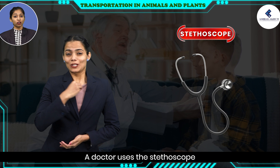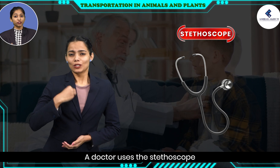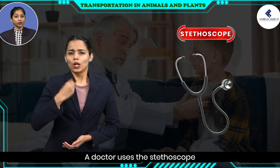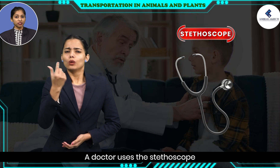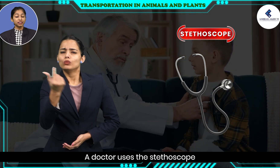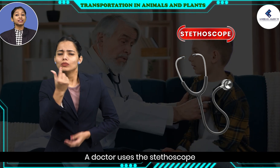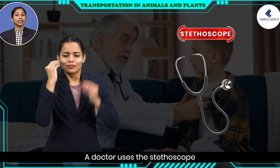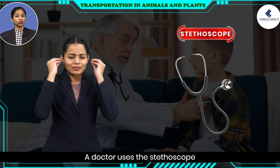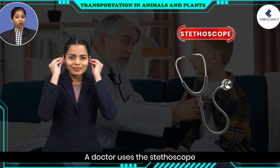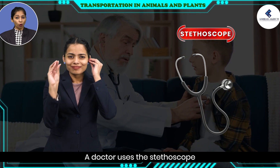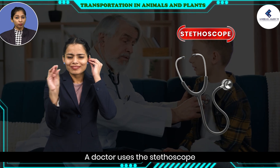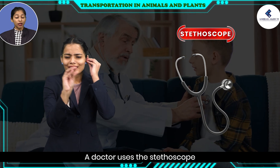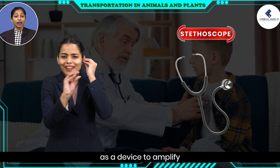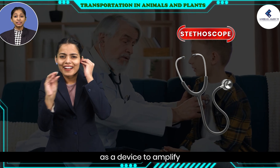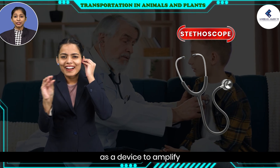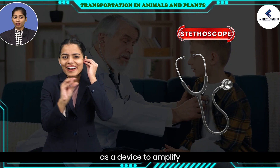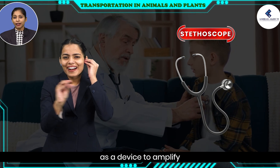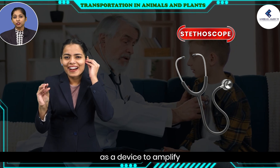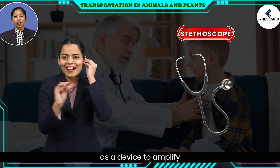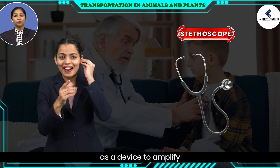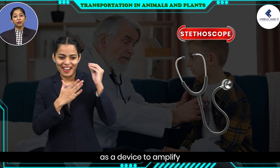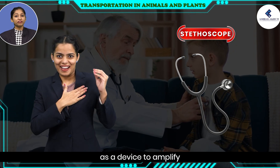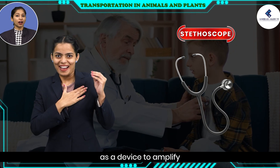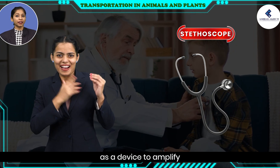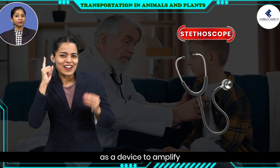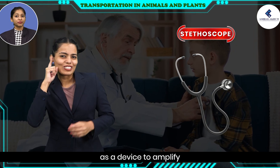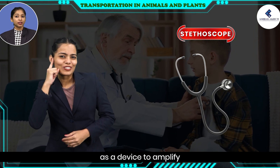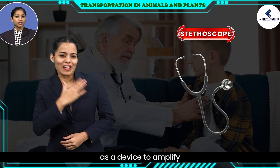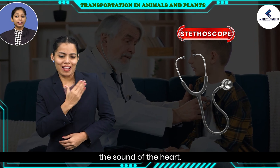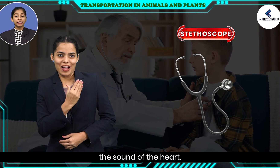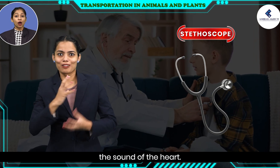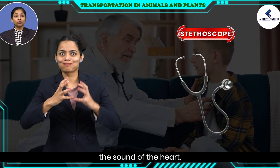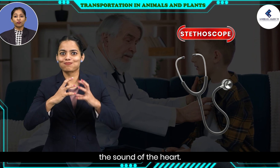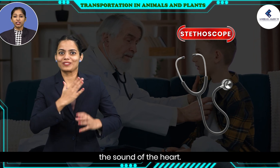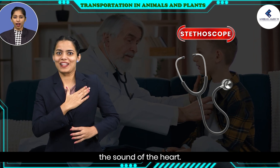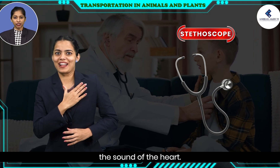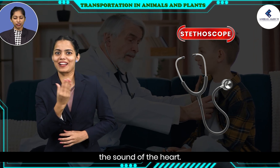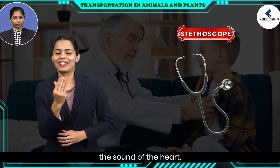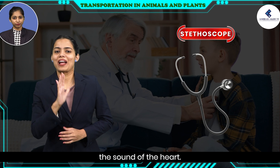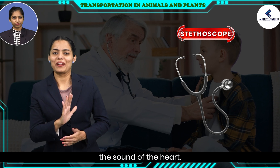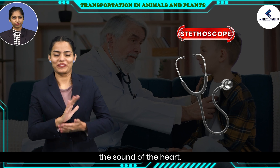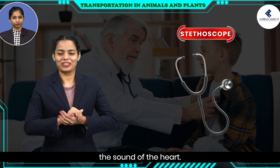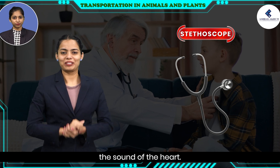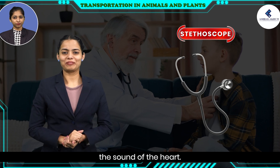A doctor uses the stethoscope as a device to amplify the sound of the heart.